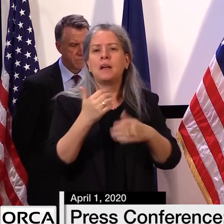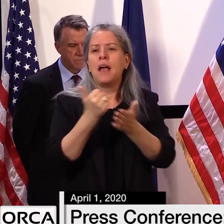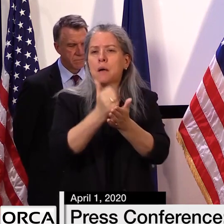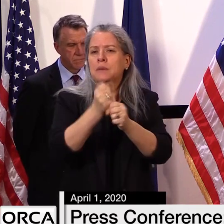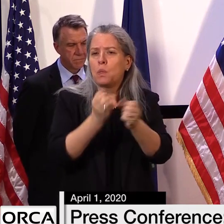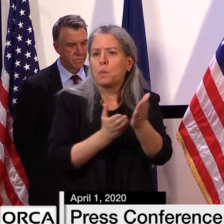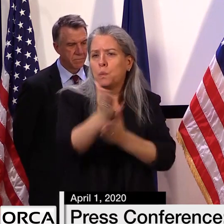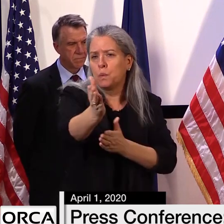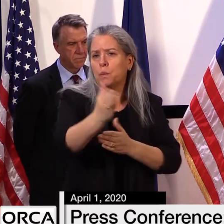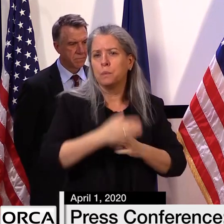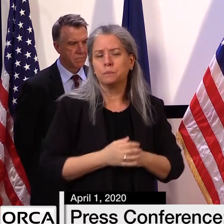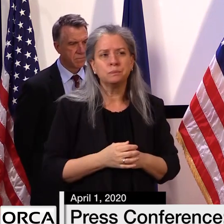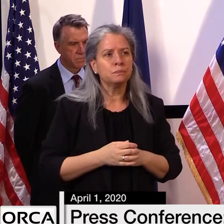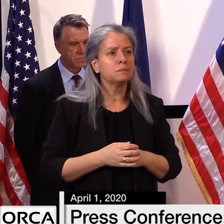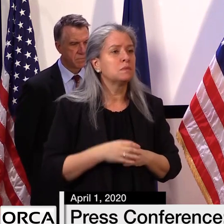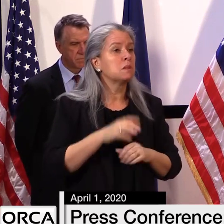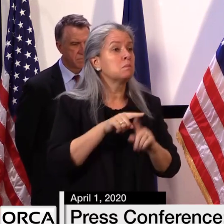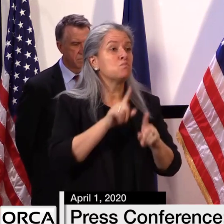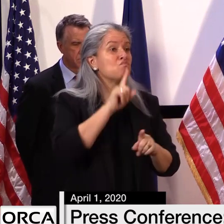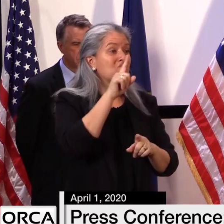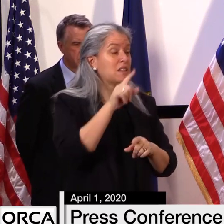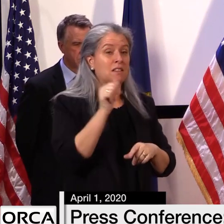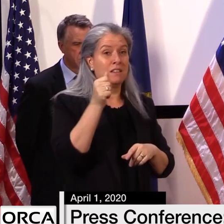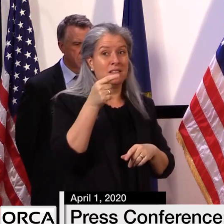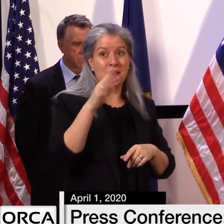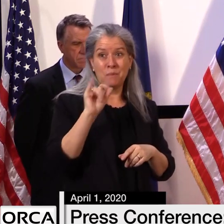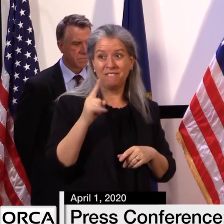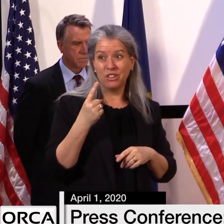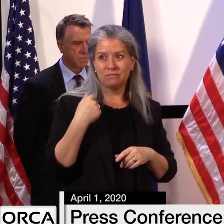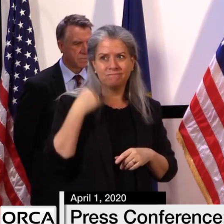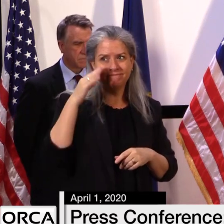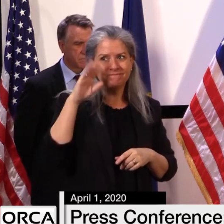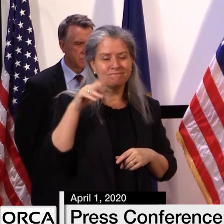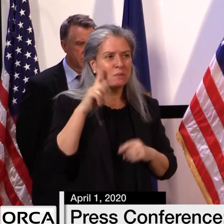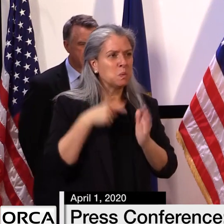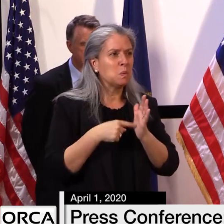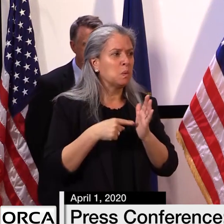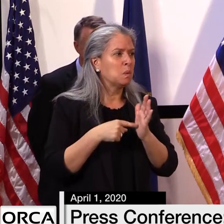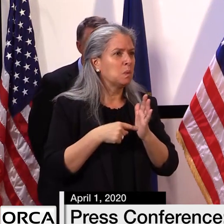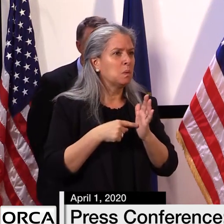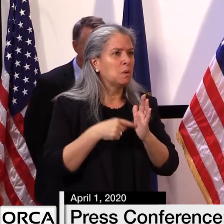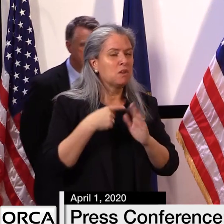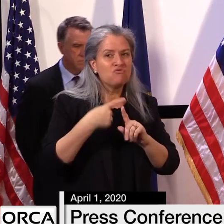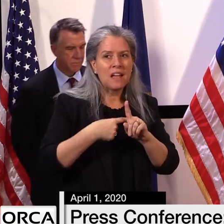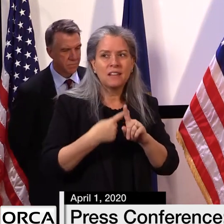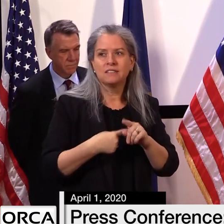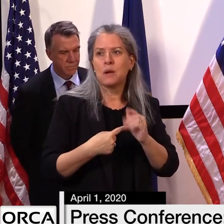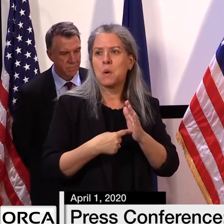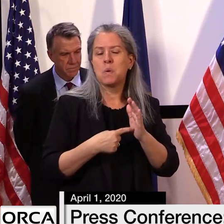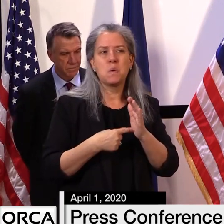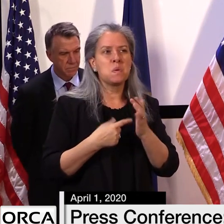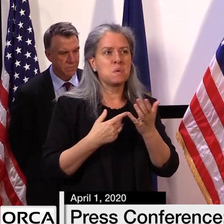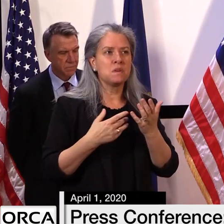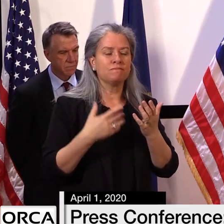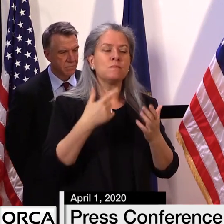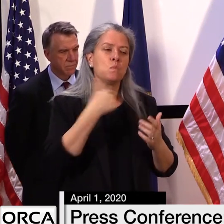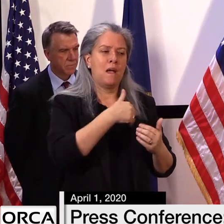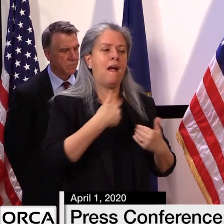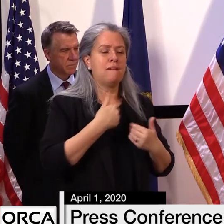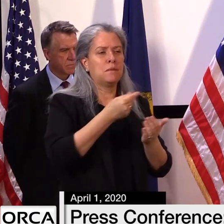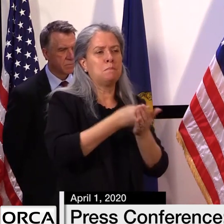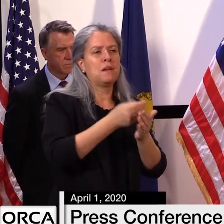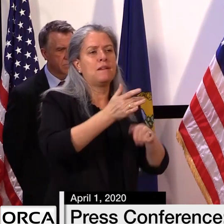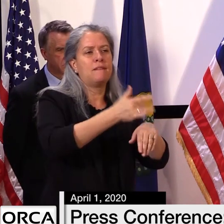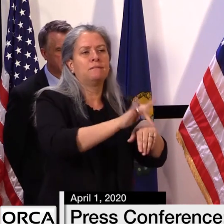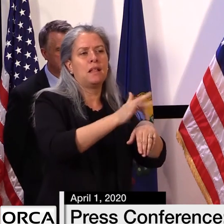But the bottom line here, April 1, bill paying time, and there are funds there to help with